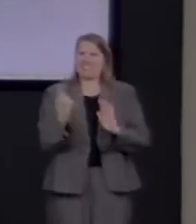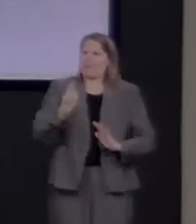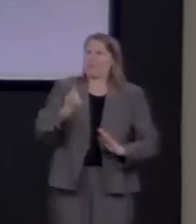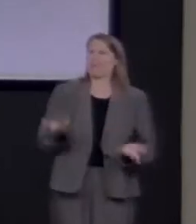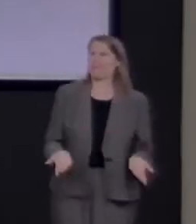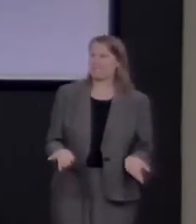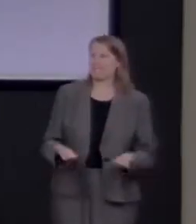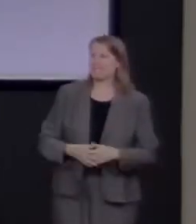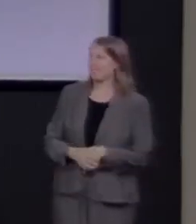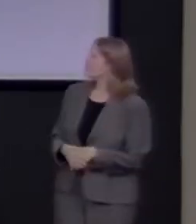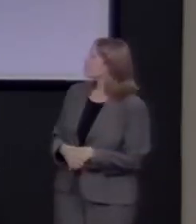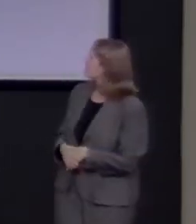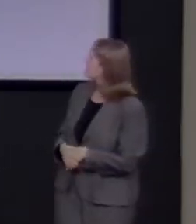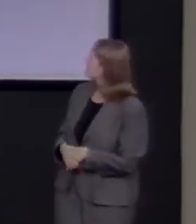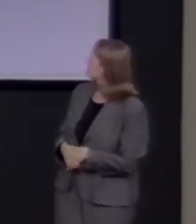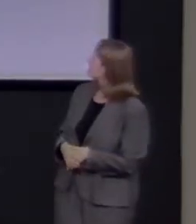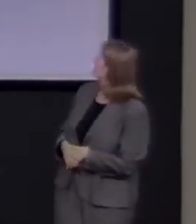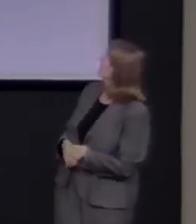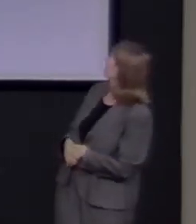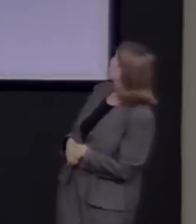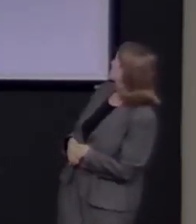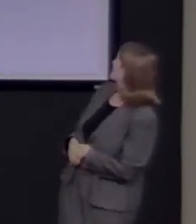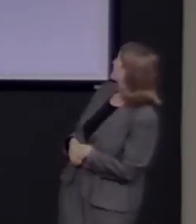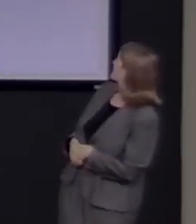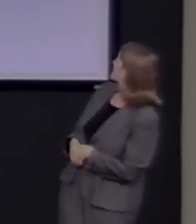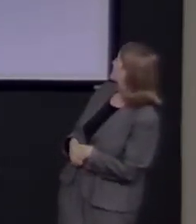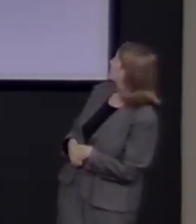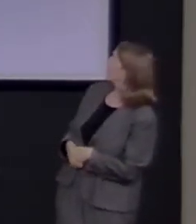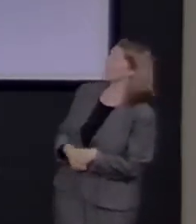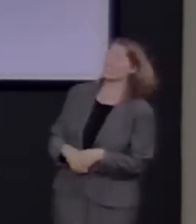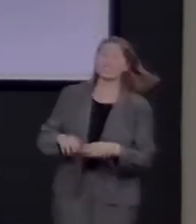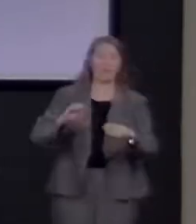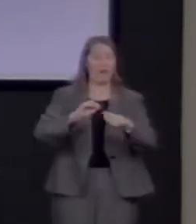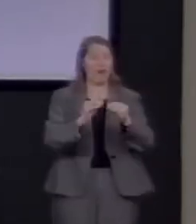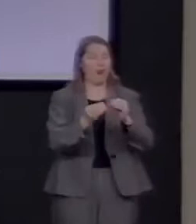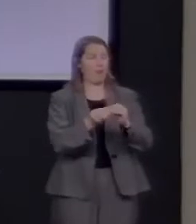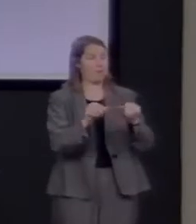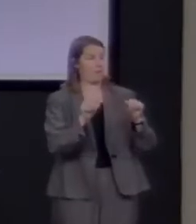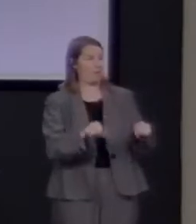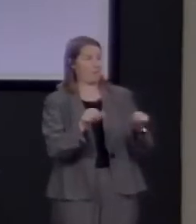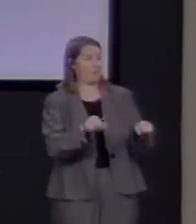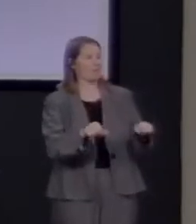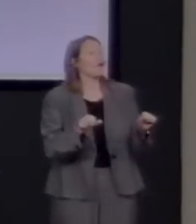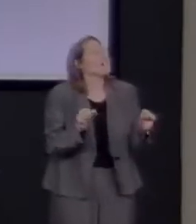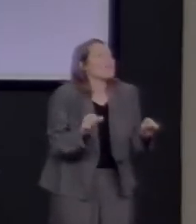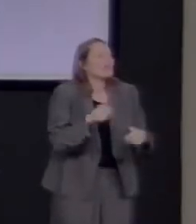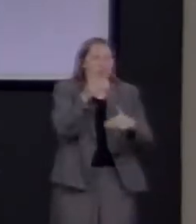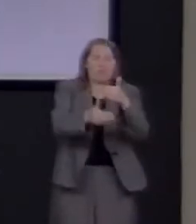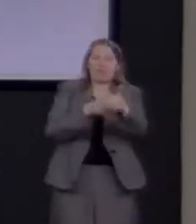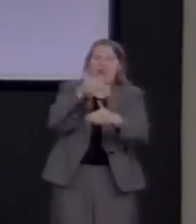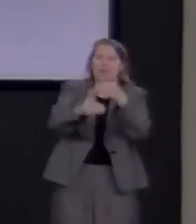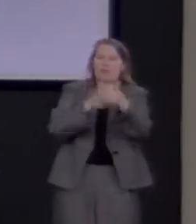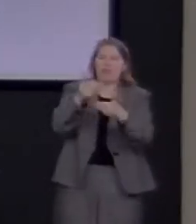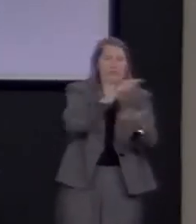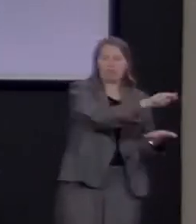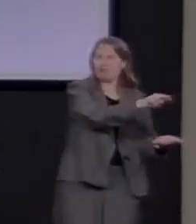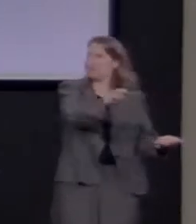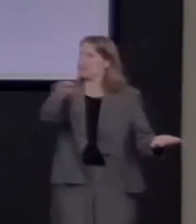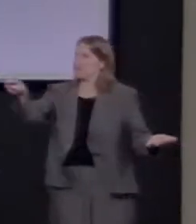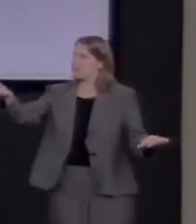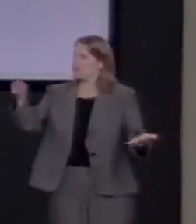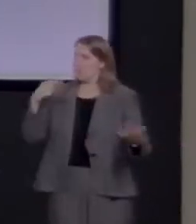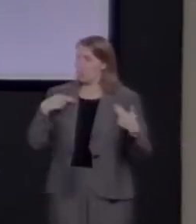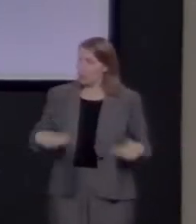There's good reasons to believe that number abilities and being able to process numerical quantities is not